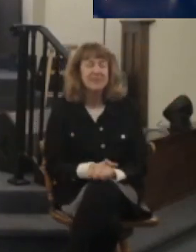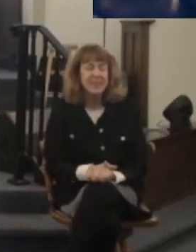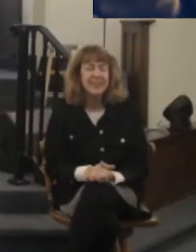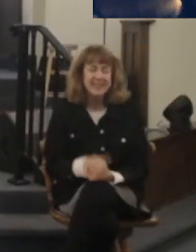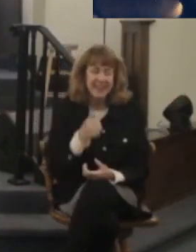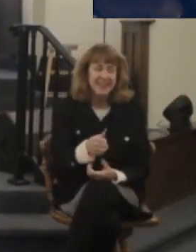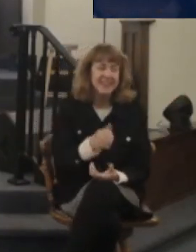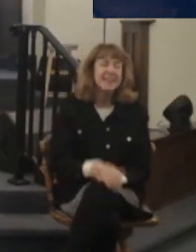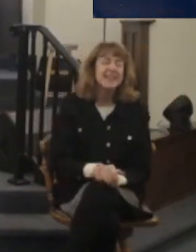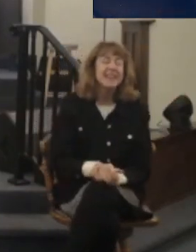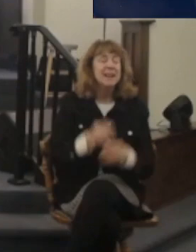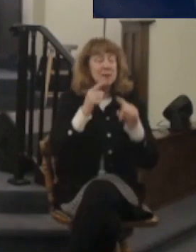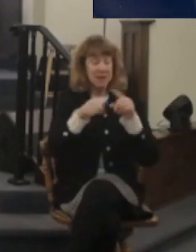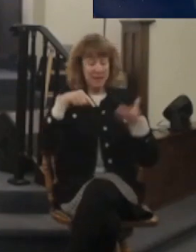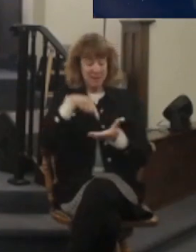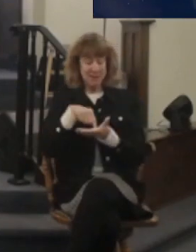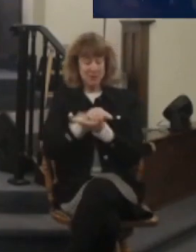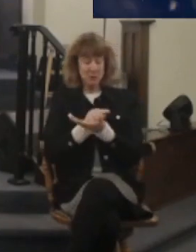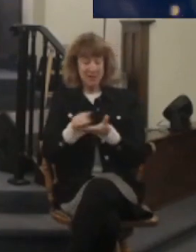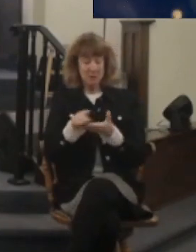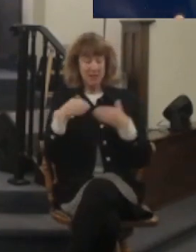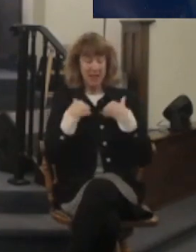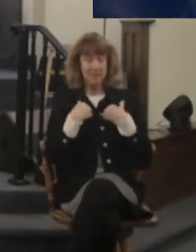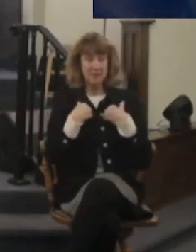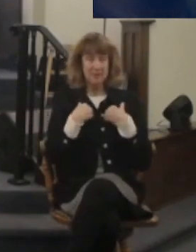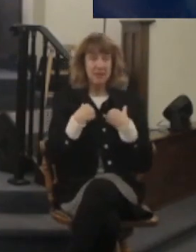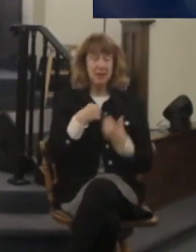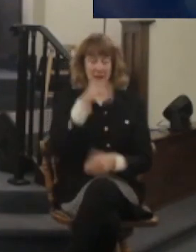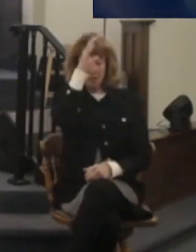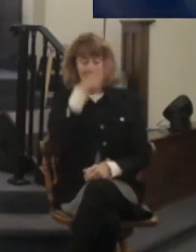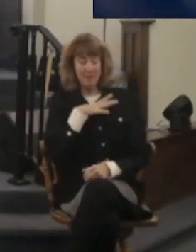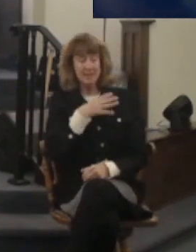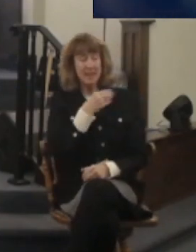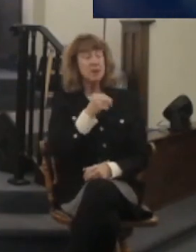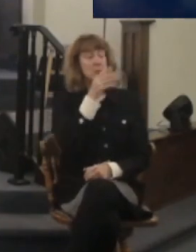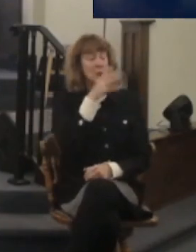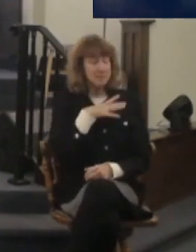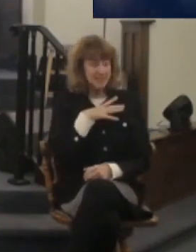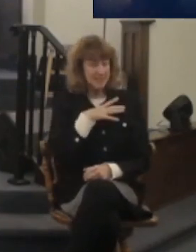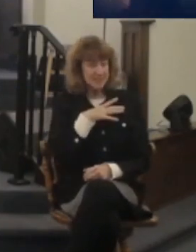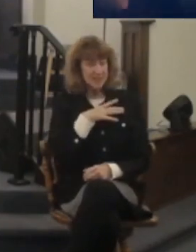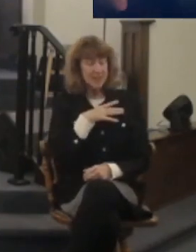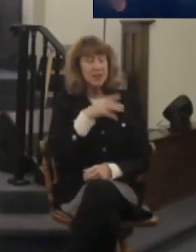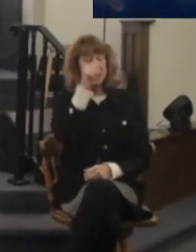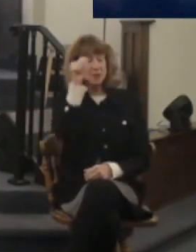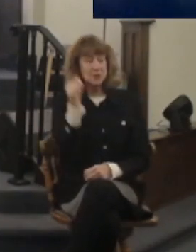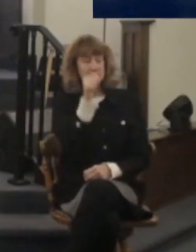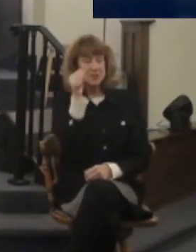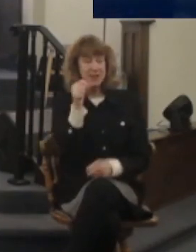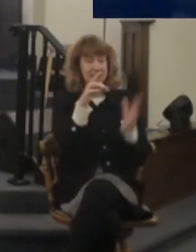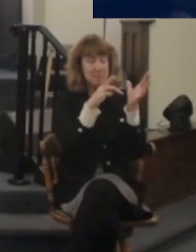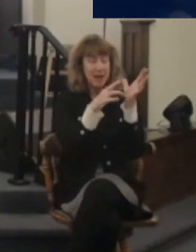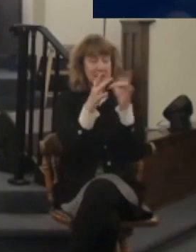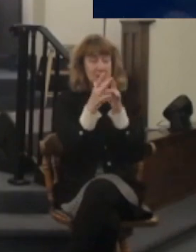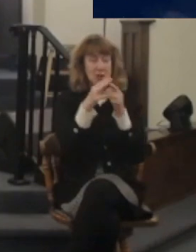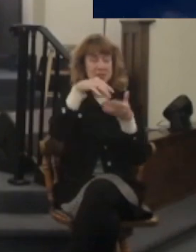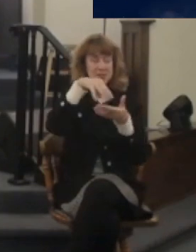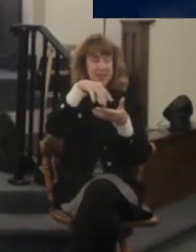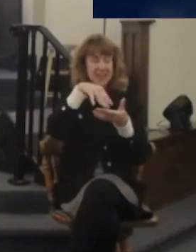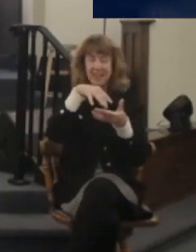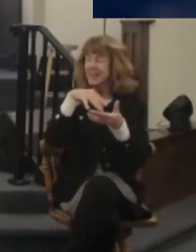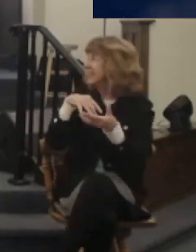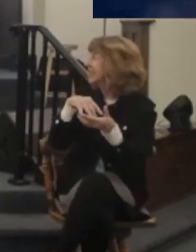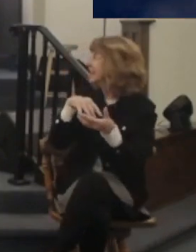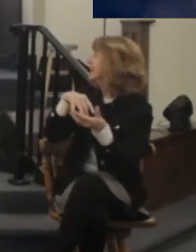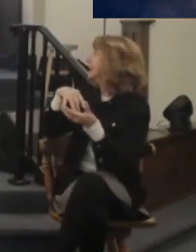you'll see our connections this week. We have a men's and a women's Tuesday Bible study. I'm switching.